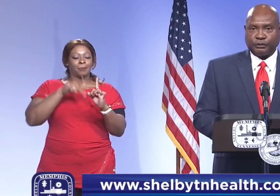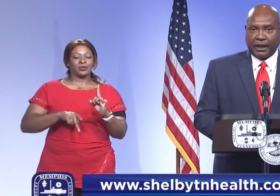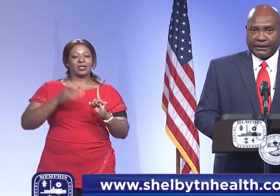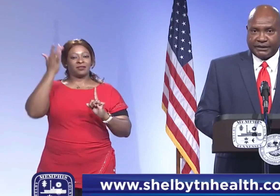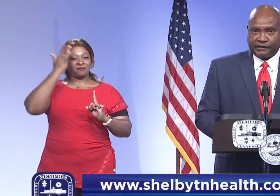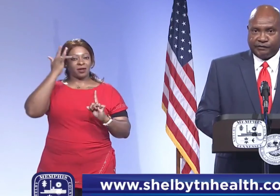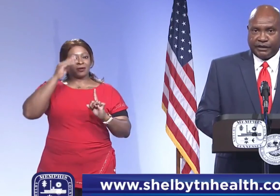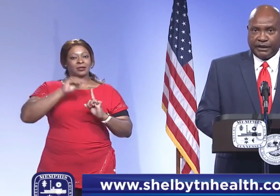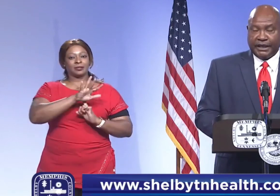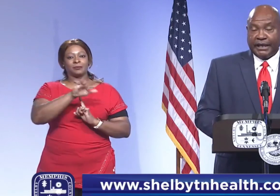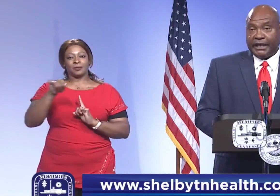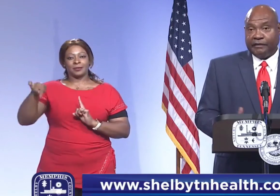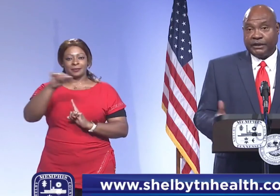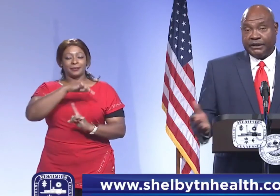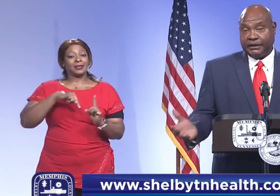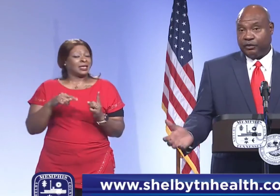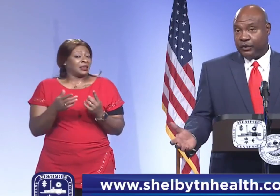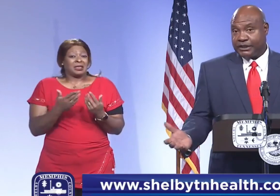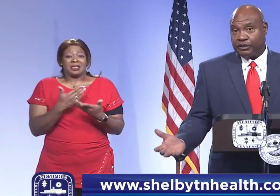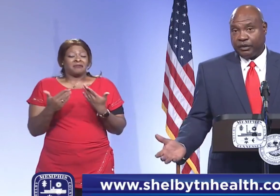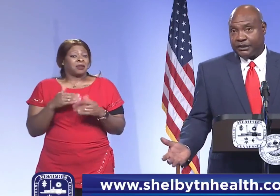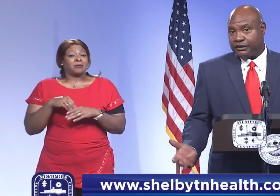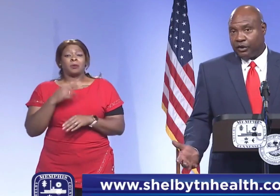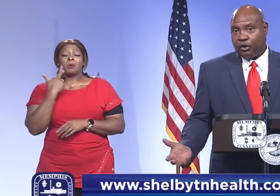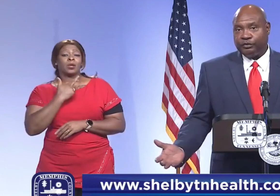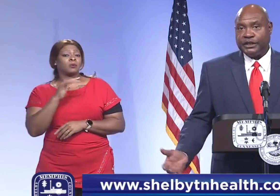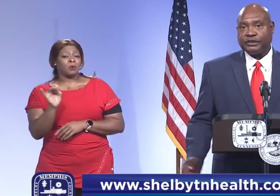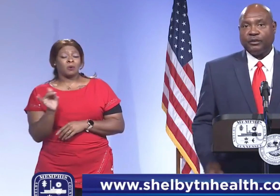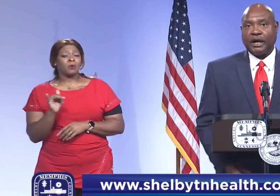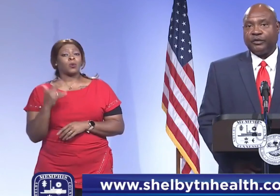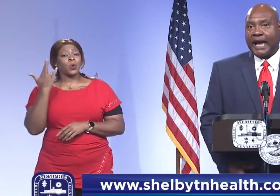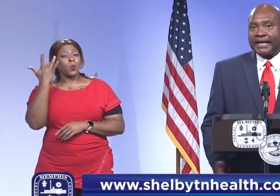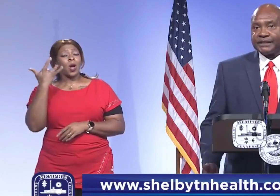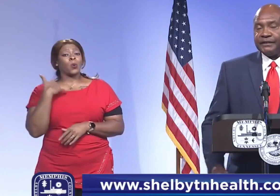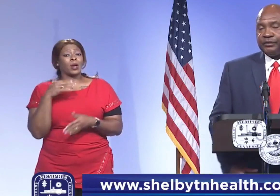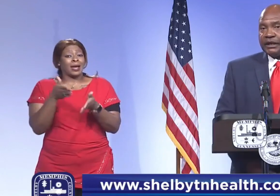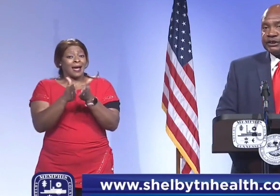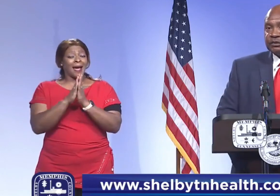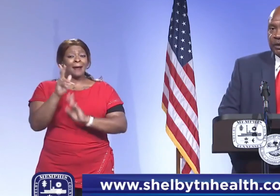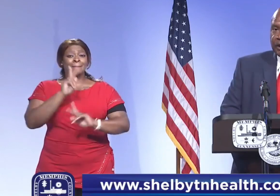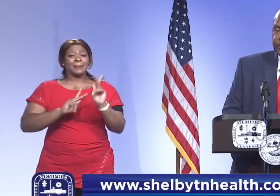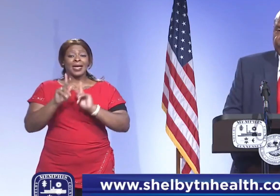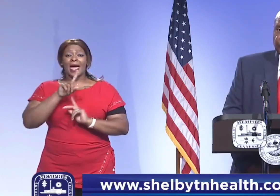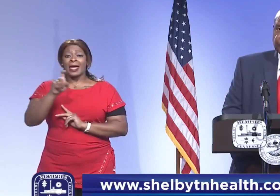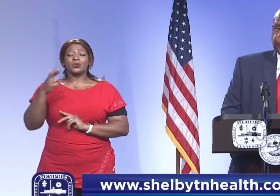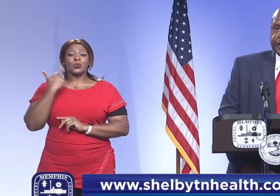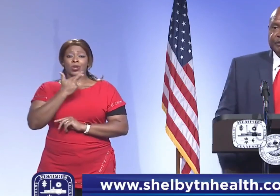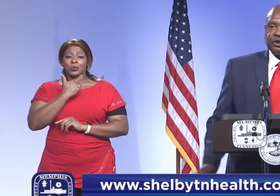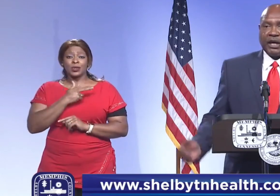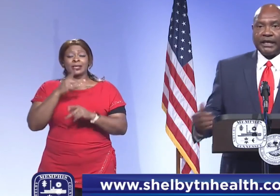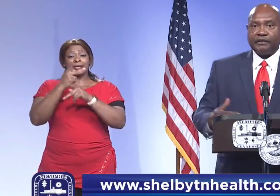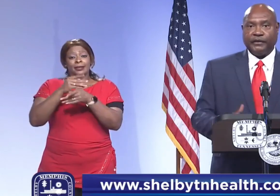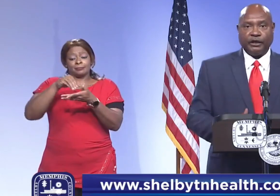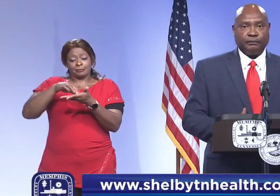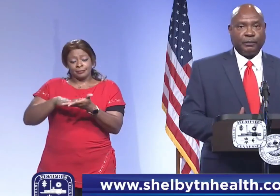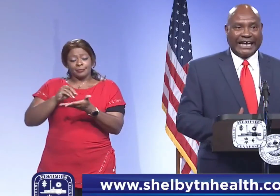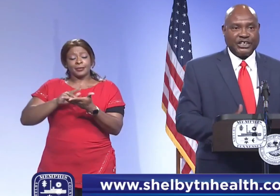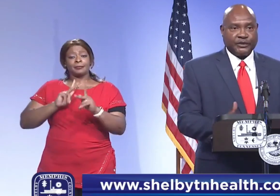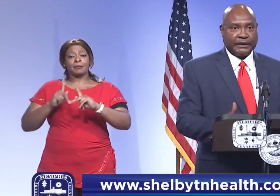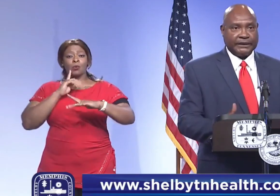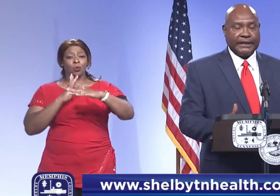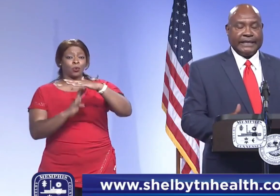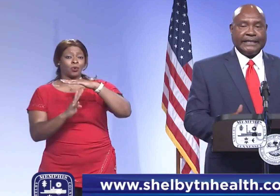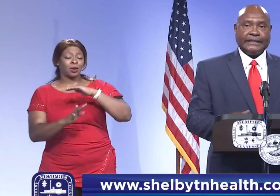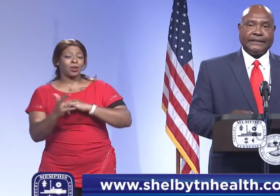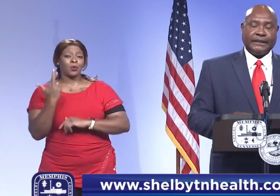who's positive. Even in the restaurants, the whole reason why we're asking restaurants to keep track of their